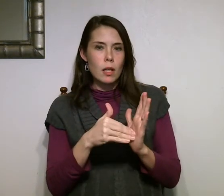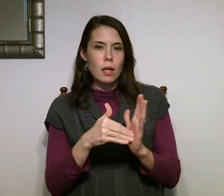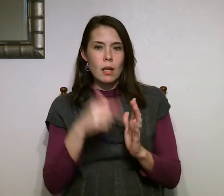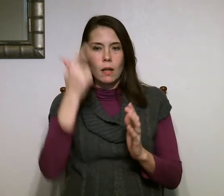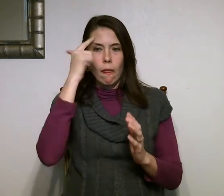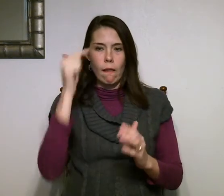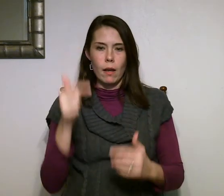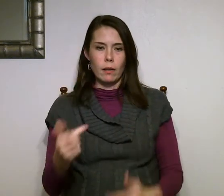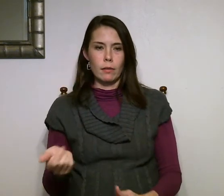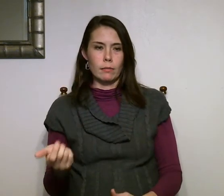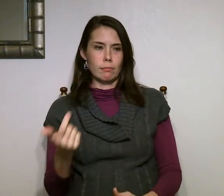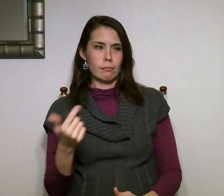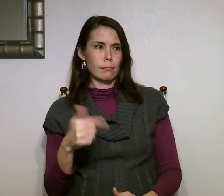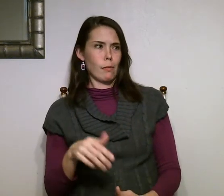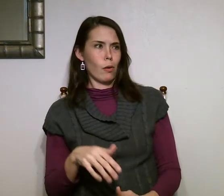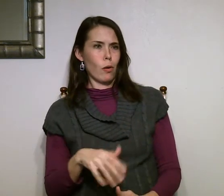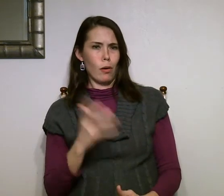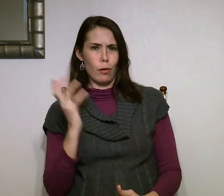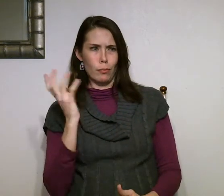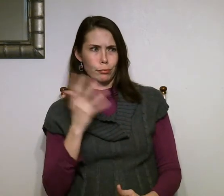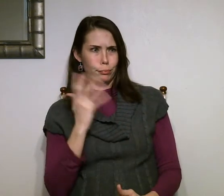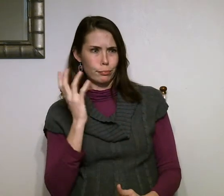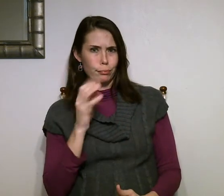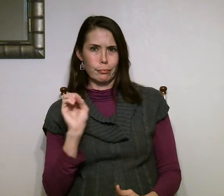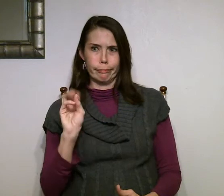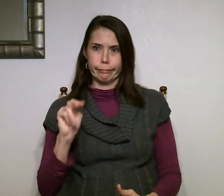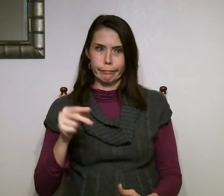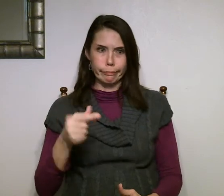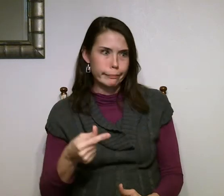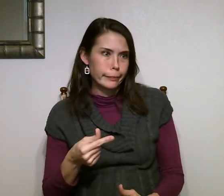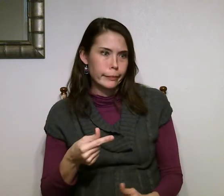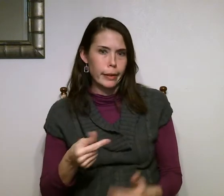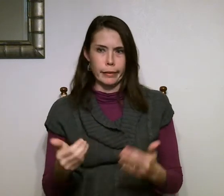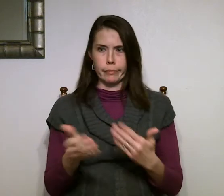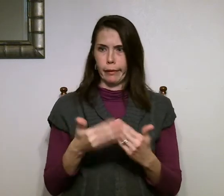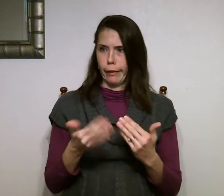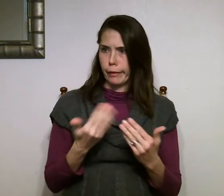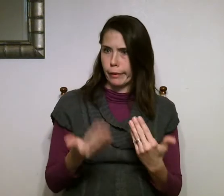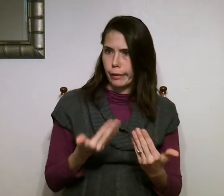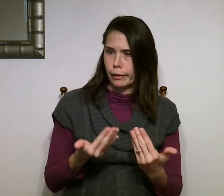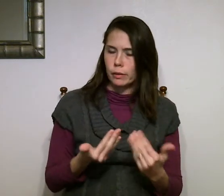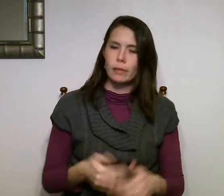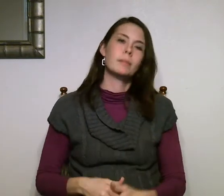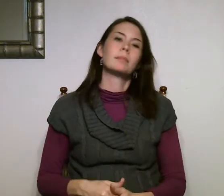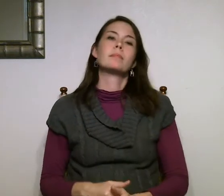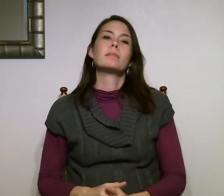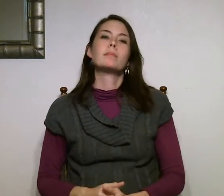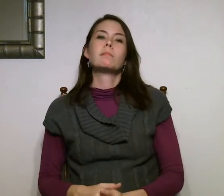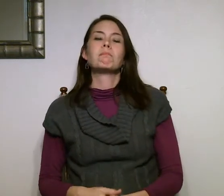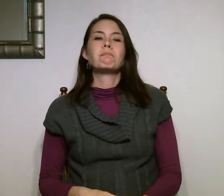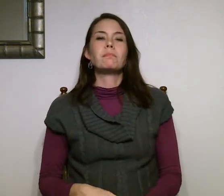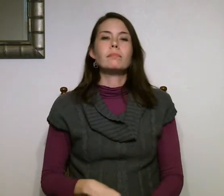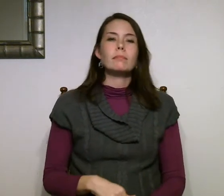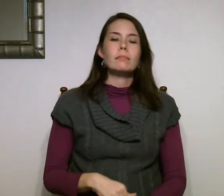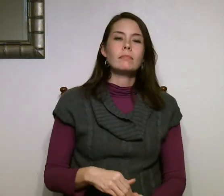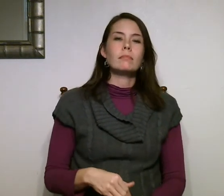so easy, because you're going to learn it so fast. So anyway, I think you have an idea. If you don't know the answer to any of the